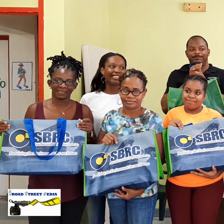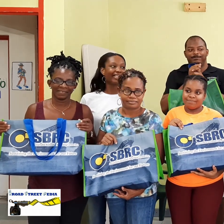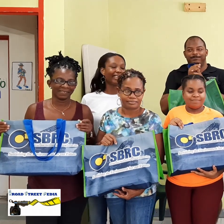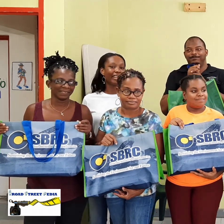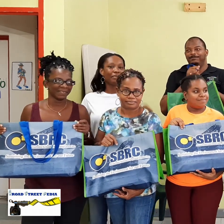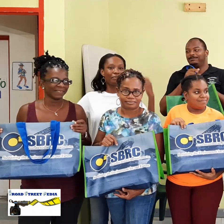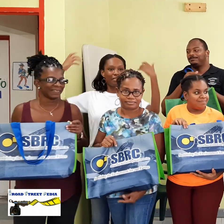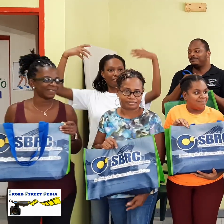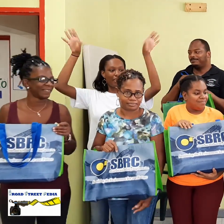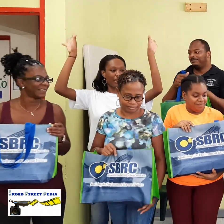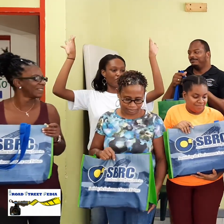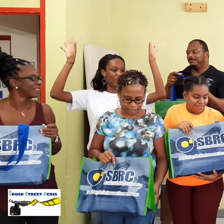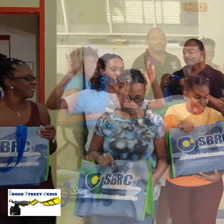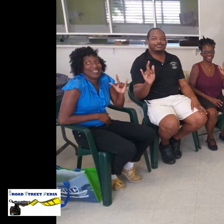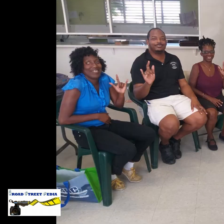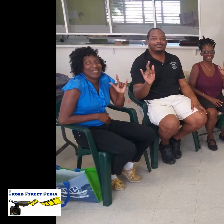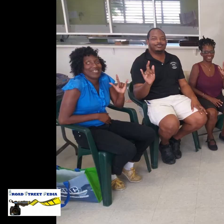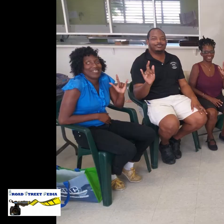Yeah. Yeah?